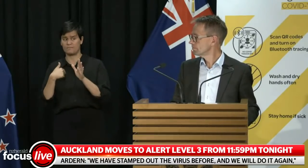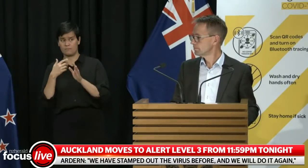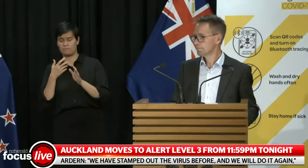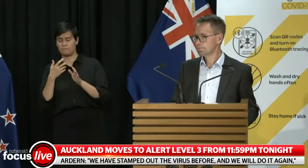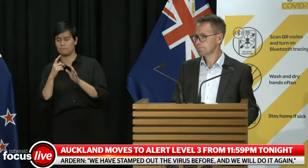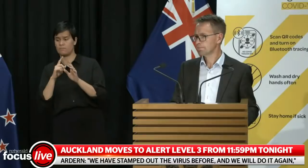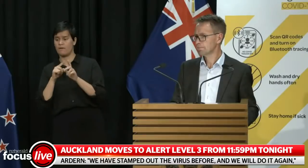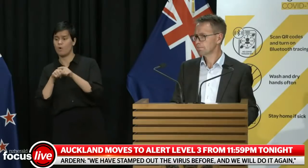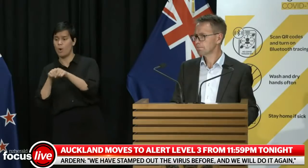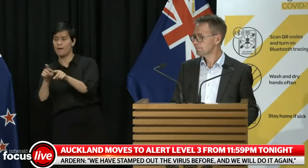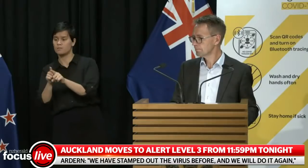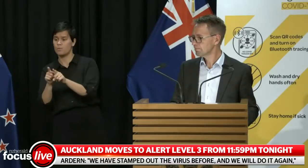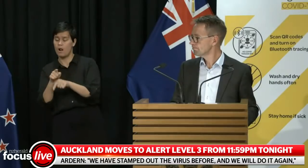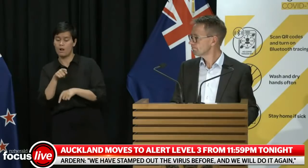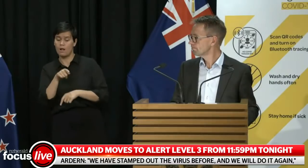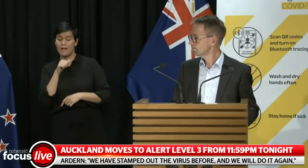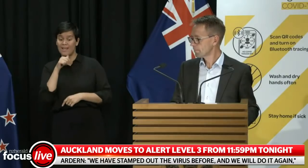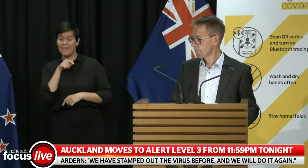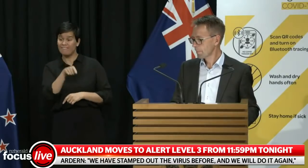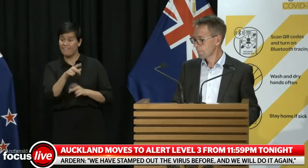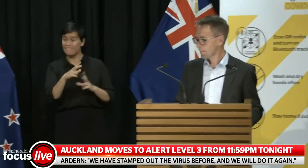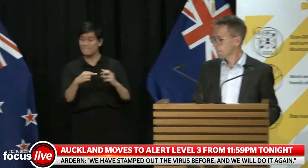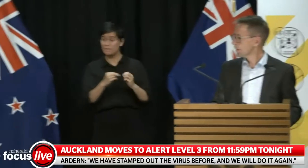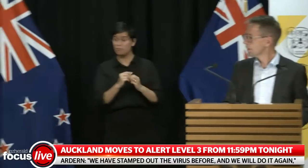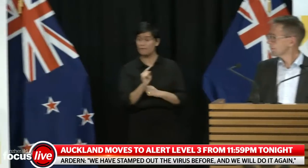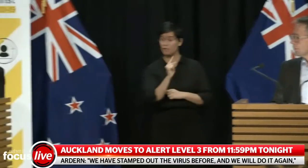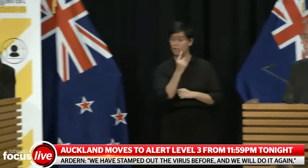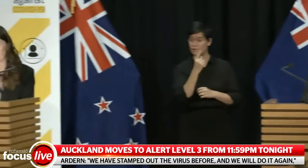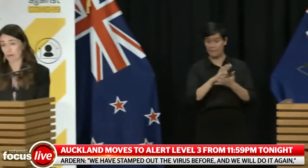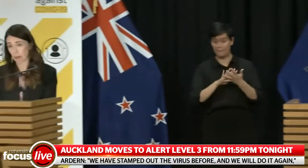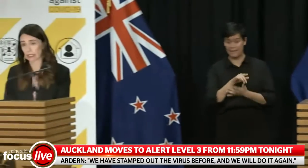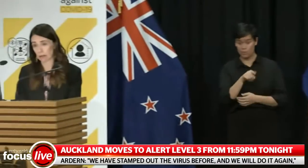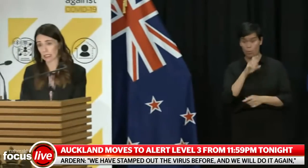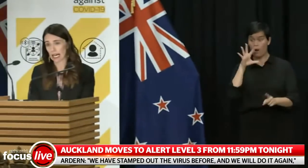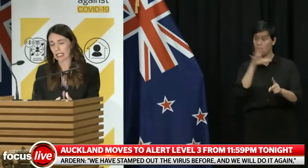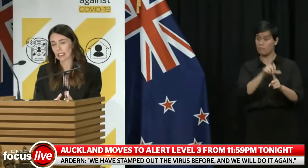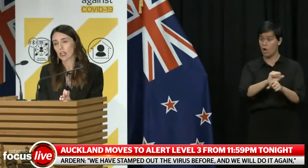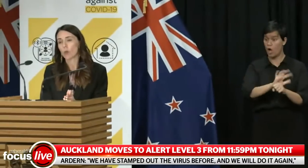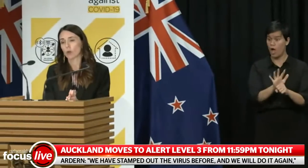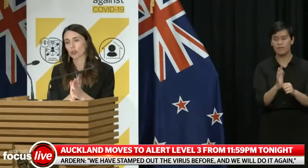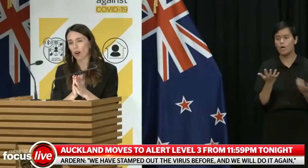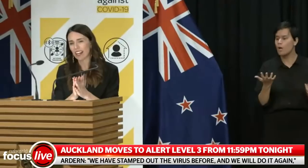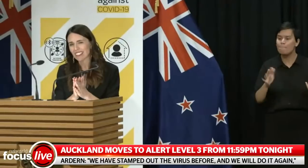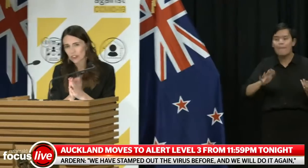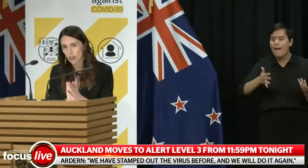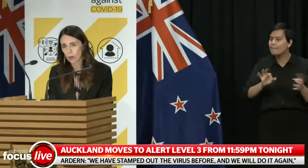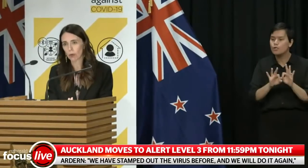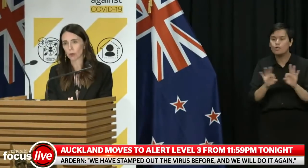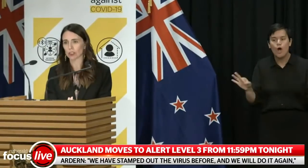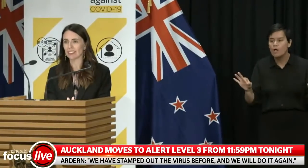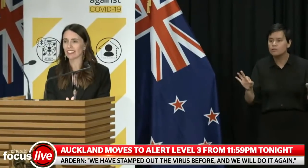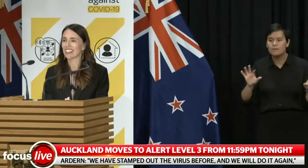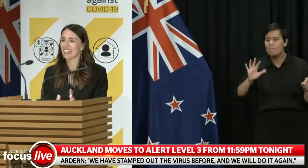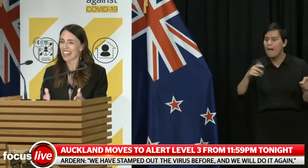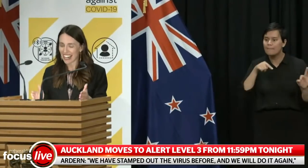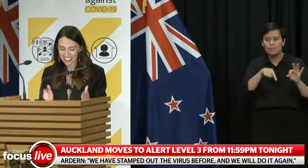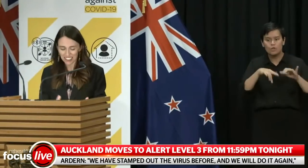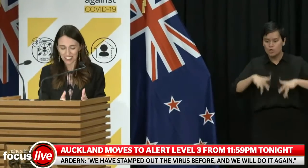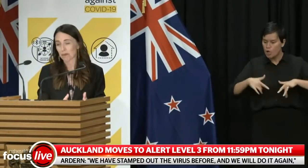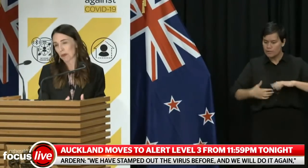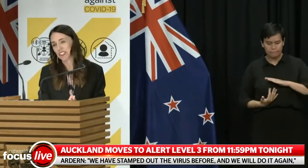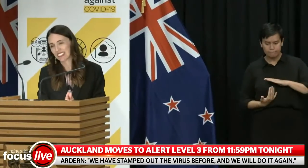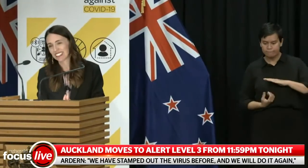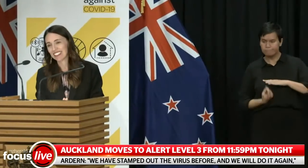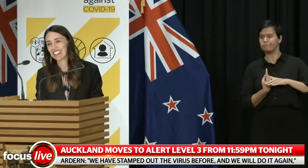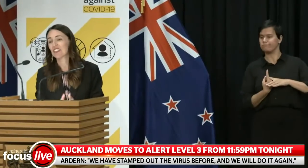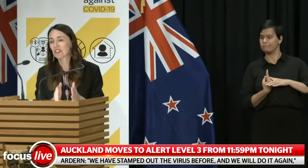even had they had that test on the 1st of February, that it would necessarily have picked up this case, which is why it is so important that as